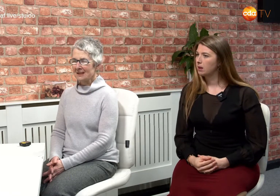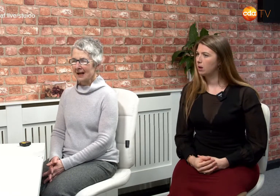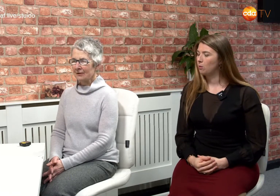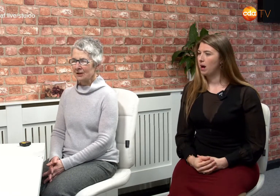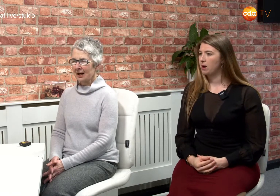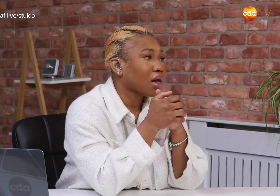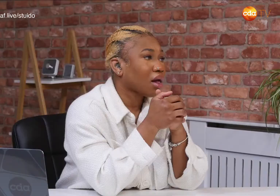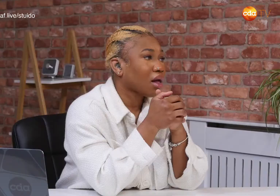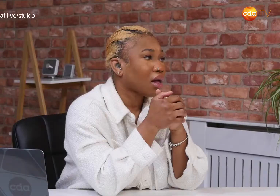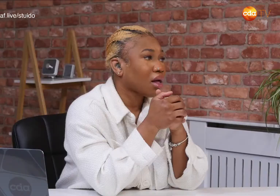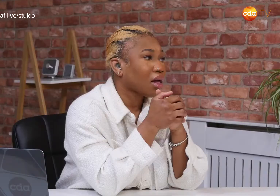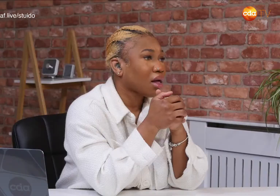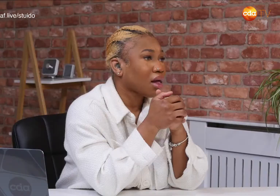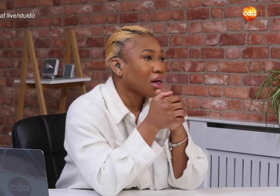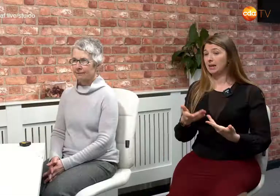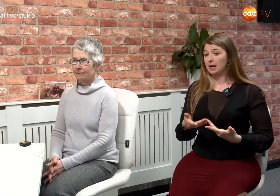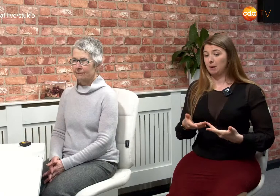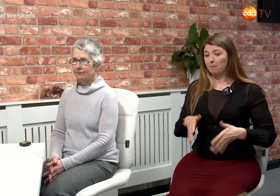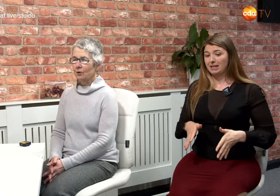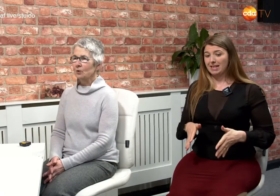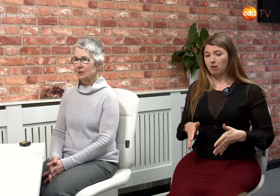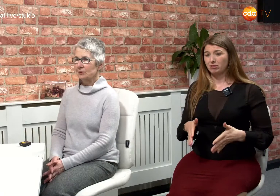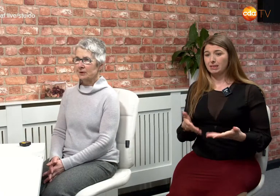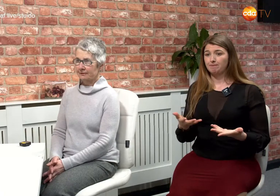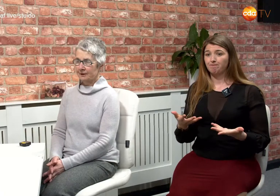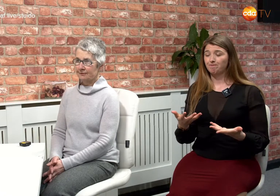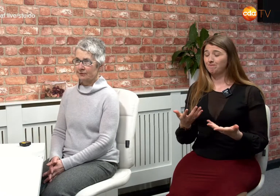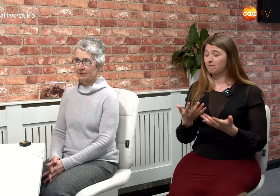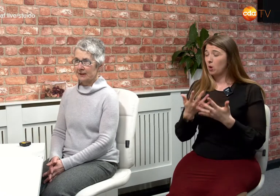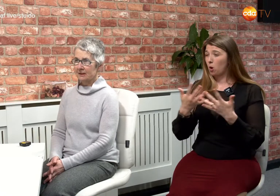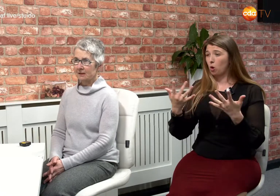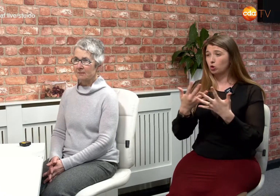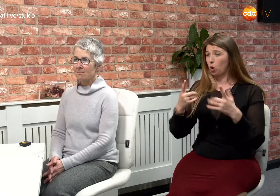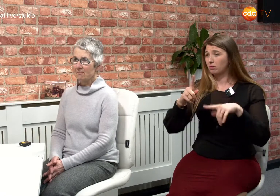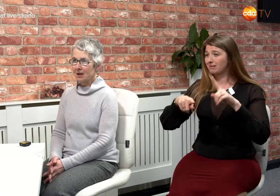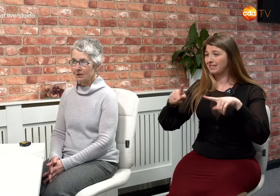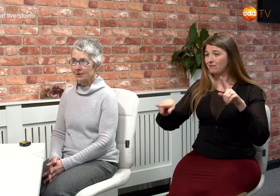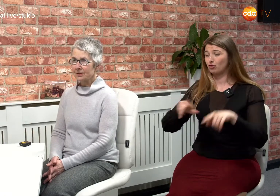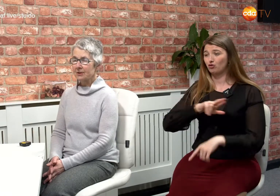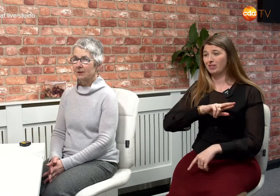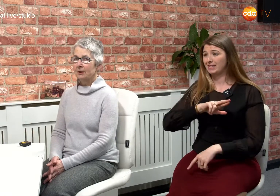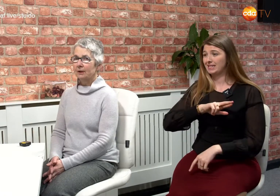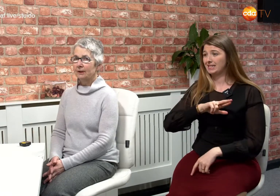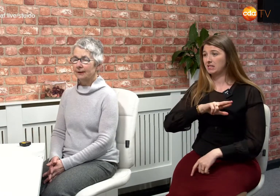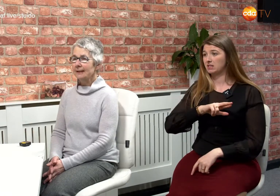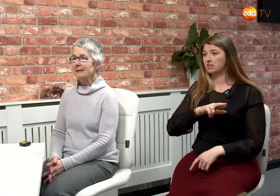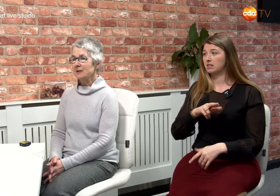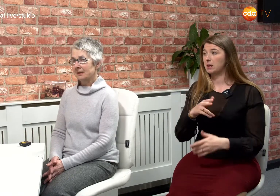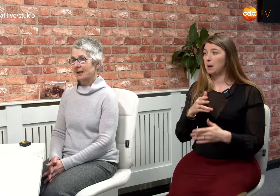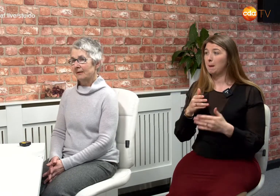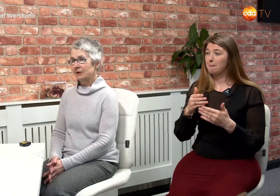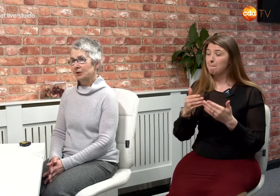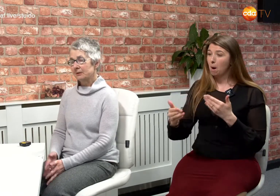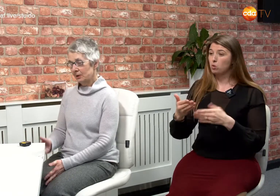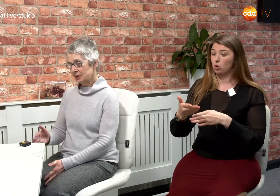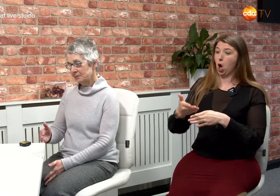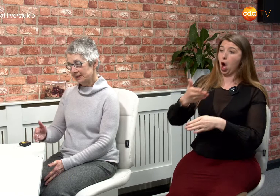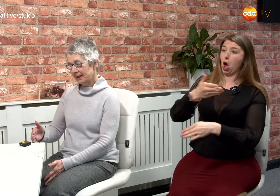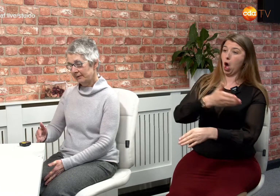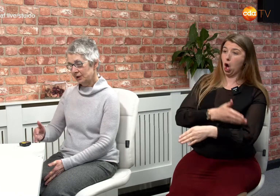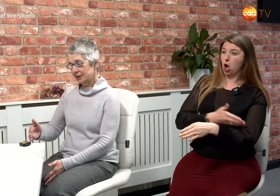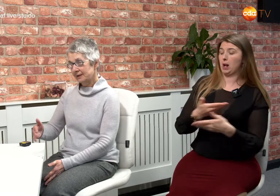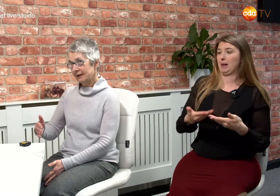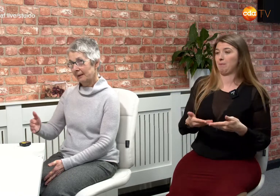And miscarriage happens for all sorts of different reasons. Most early miscarriages,